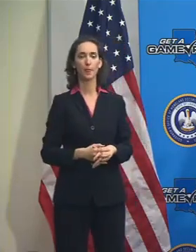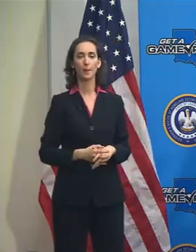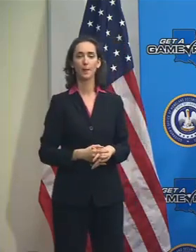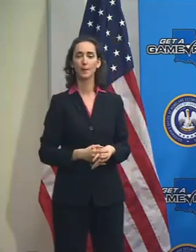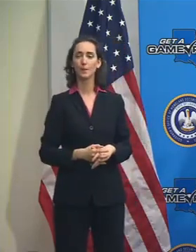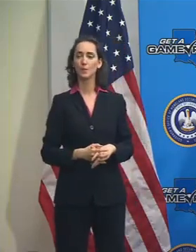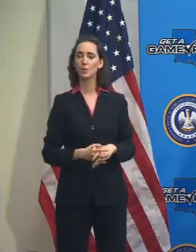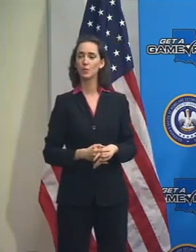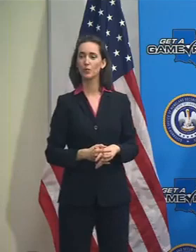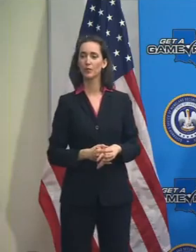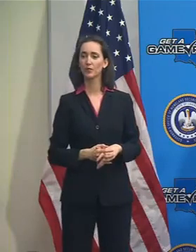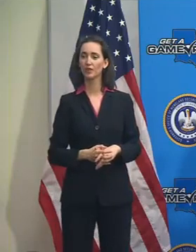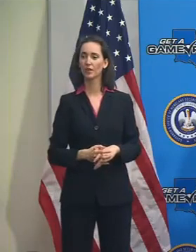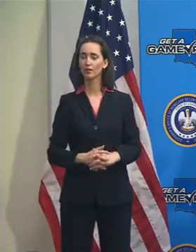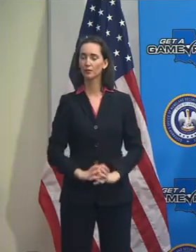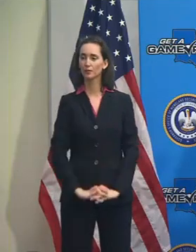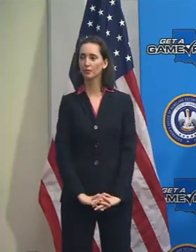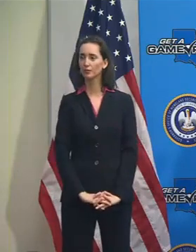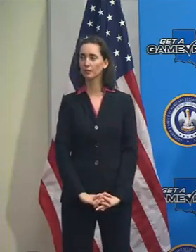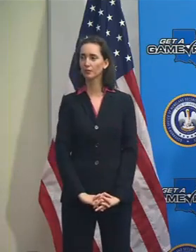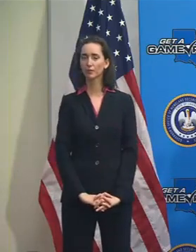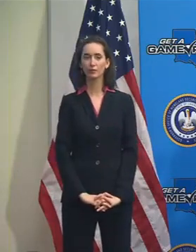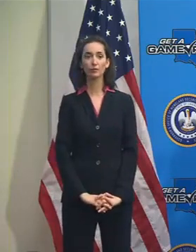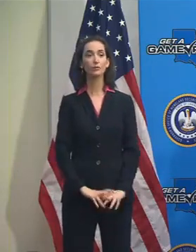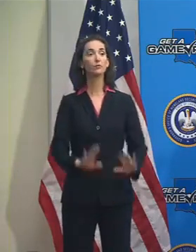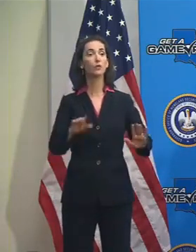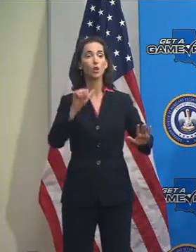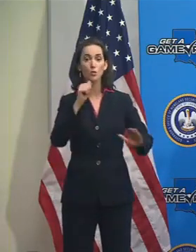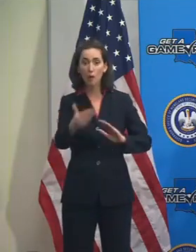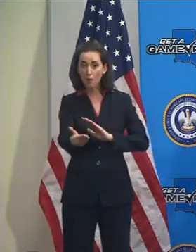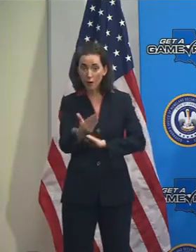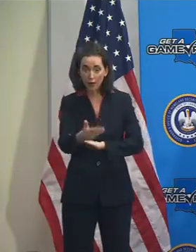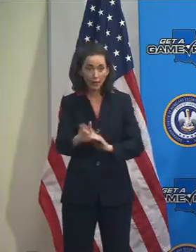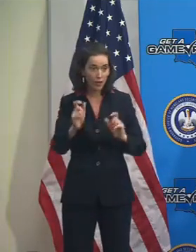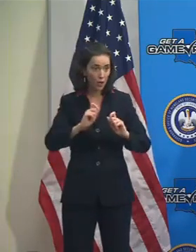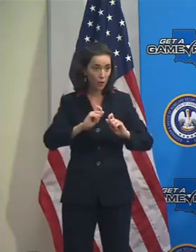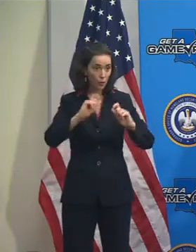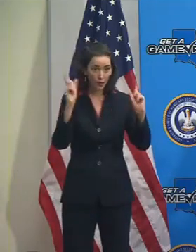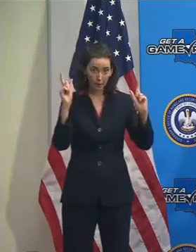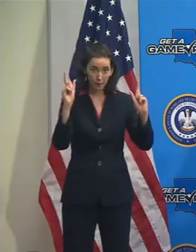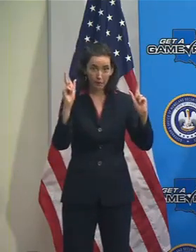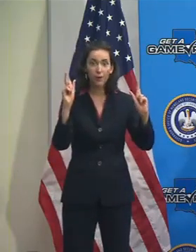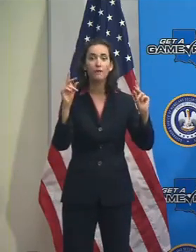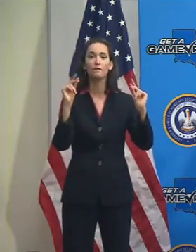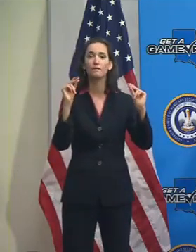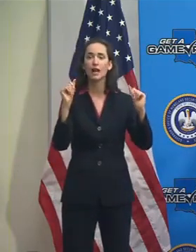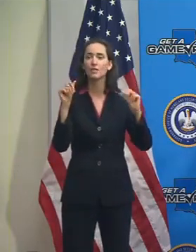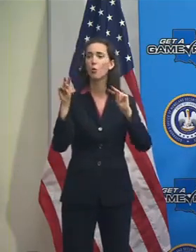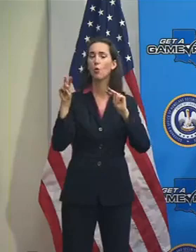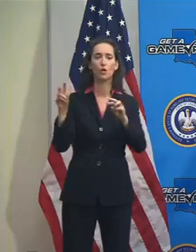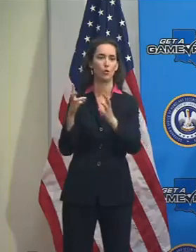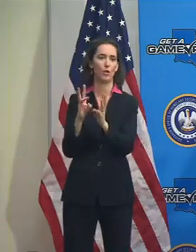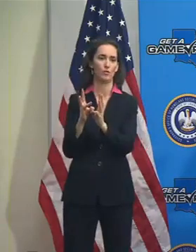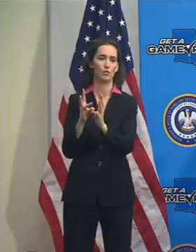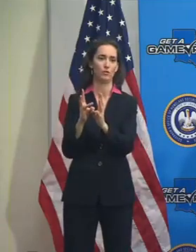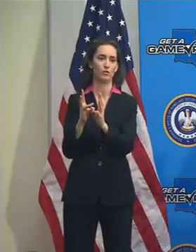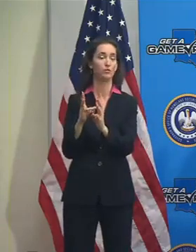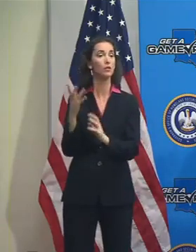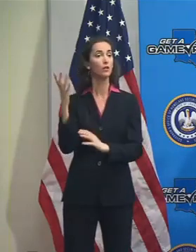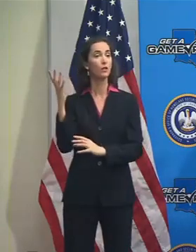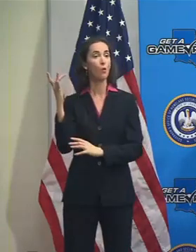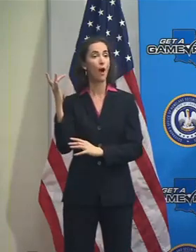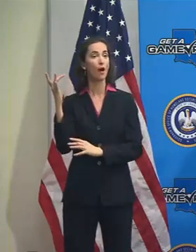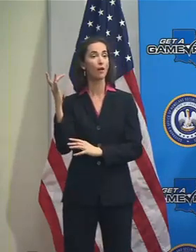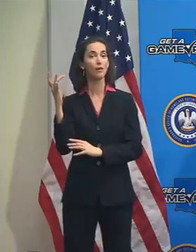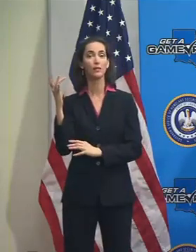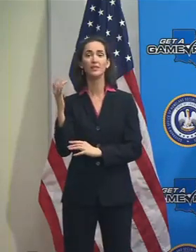I would encourage everyone when they wake up tomorrow to pretty quickly become weather aware, because one of